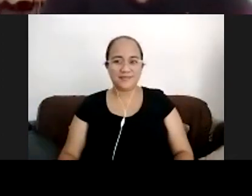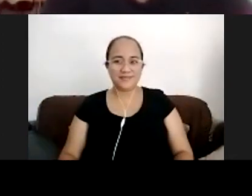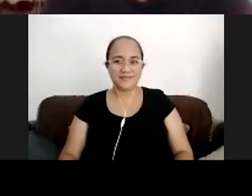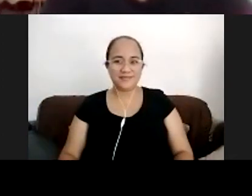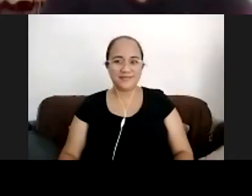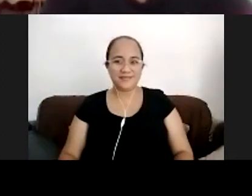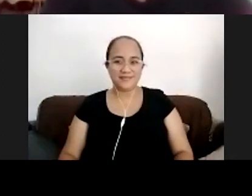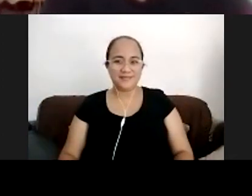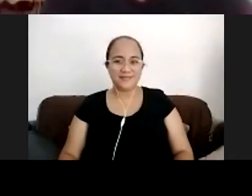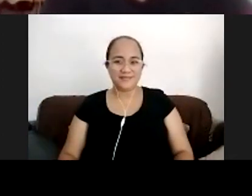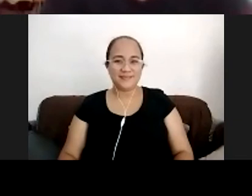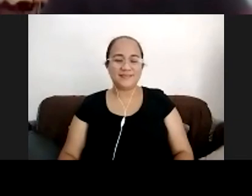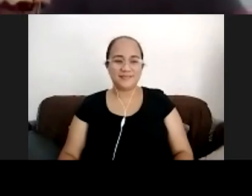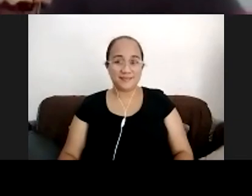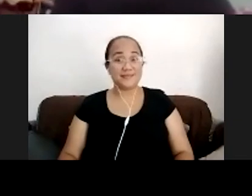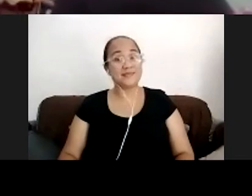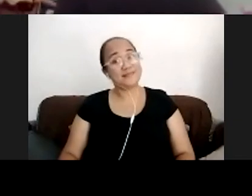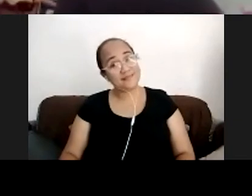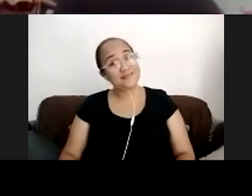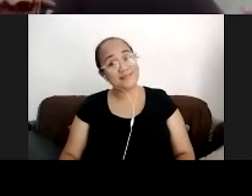D, right. Ah,